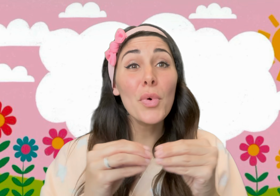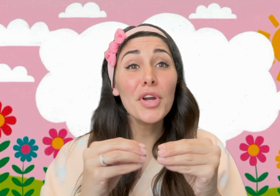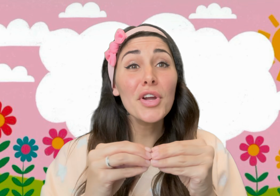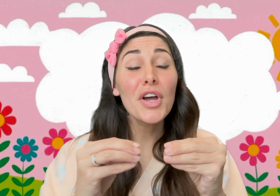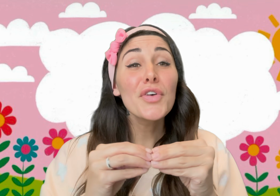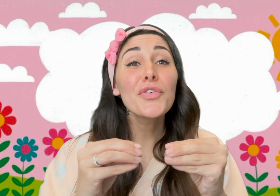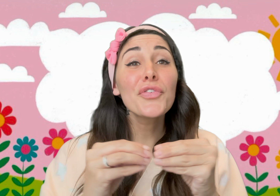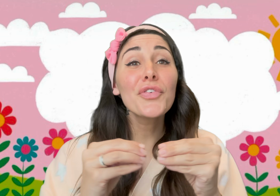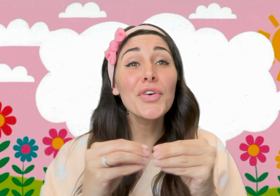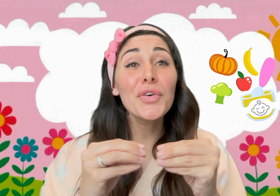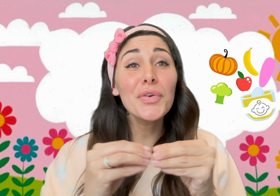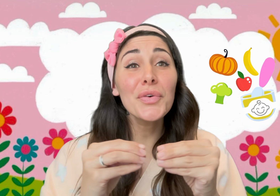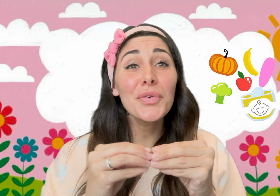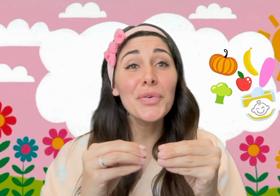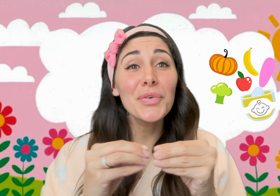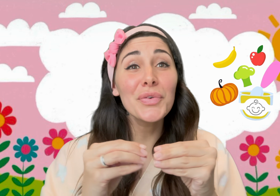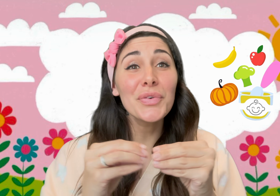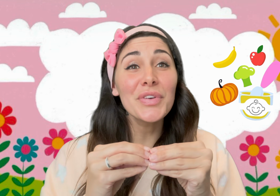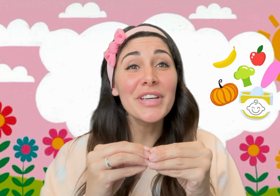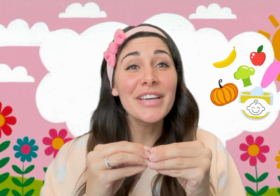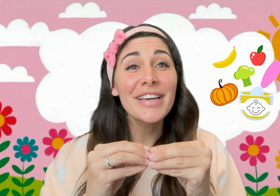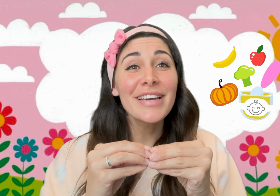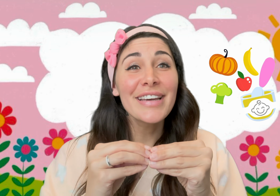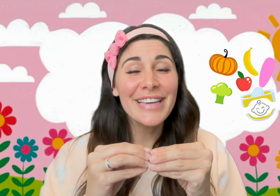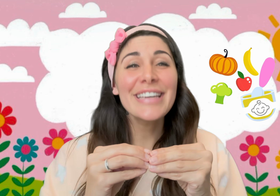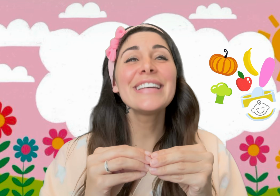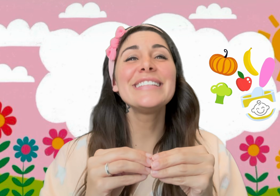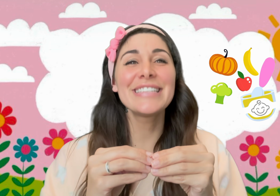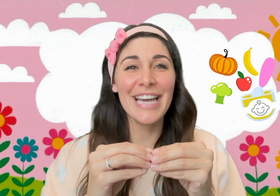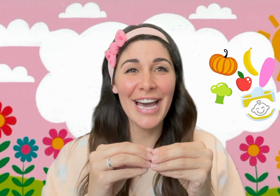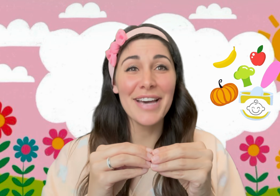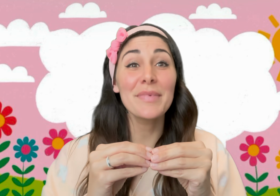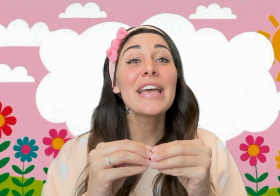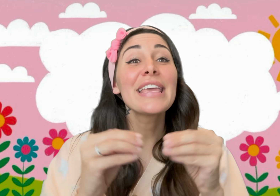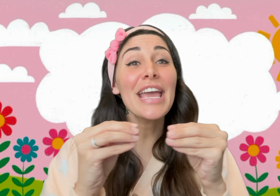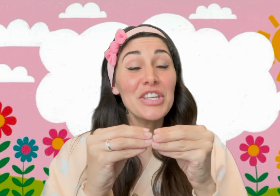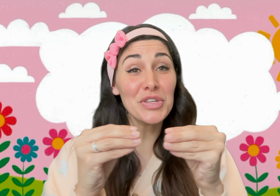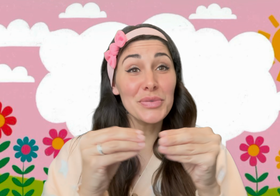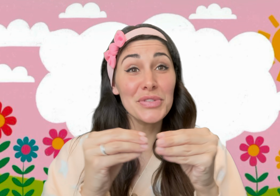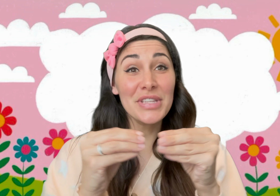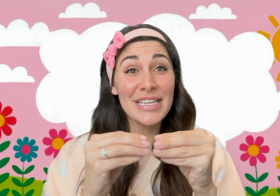more food. Good job. Can you do this?